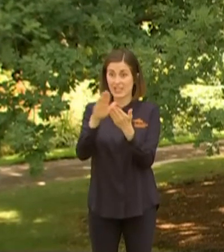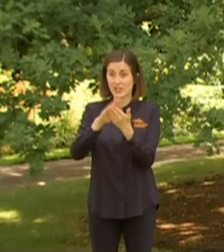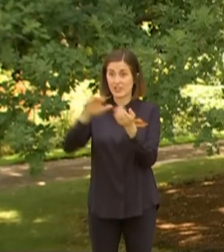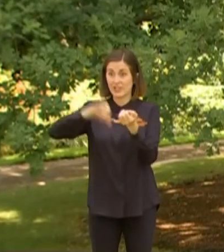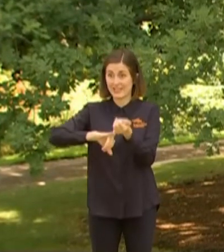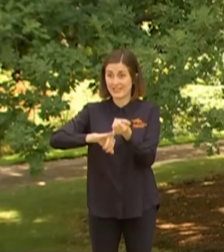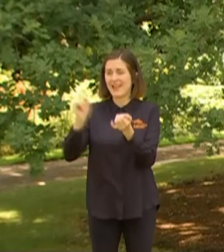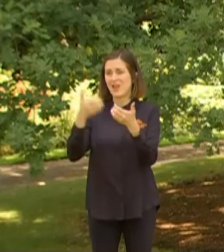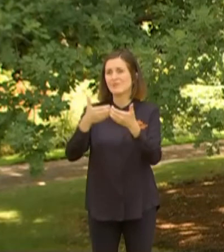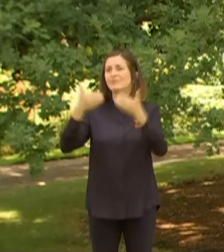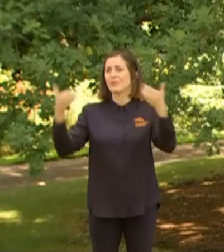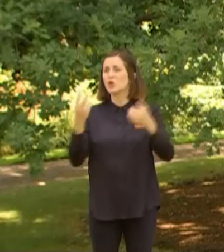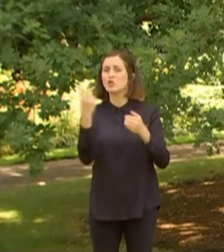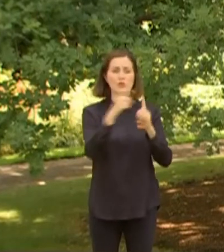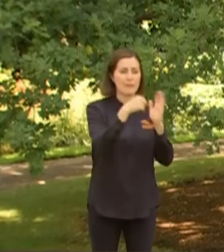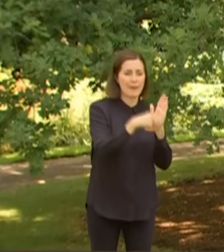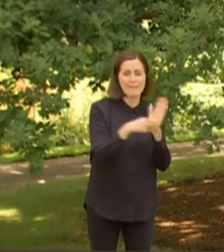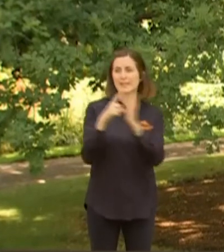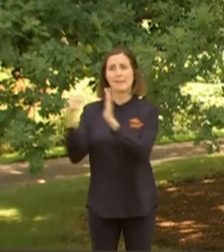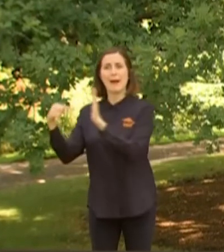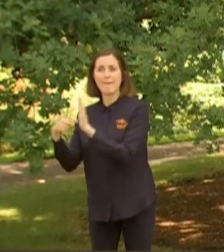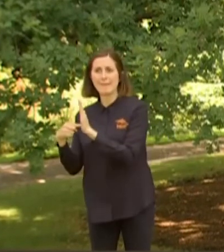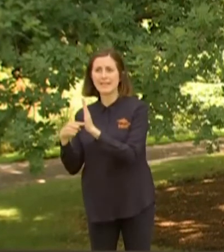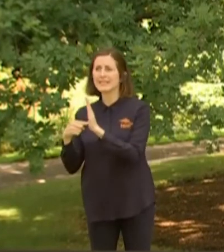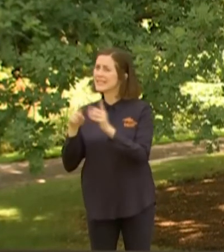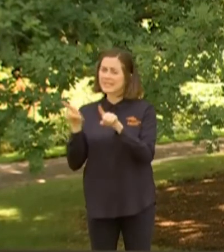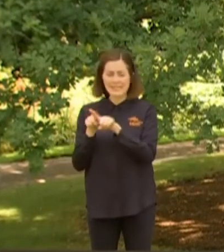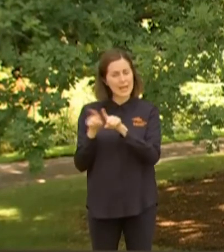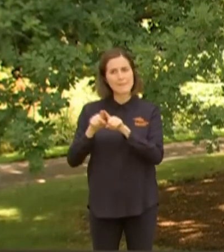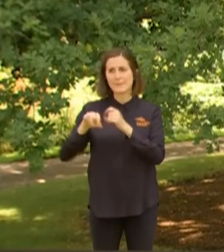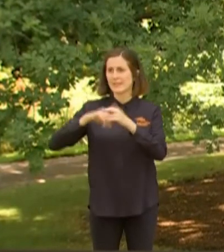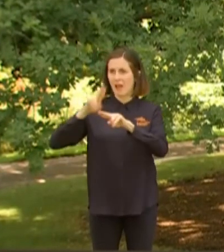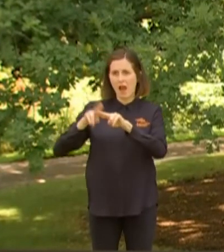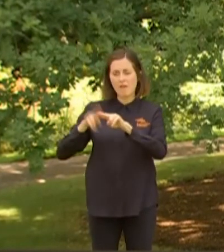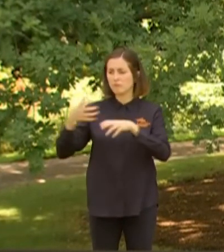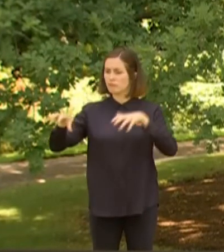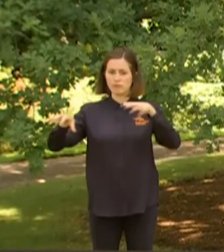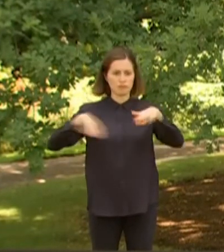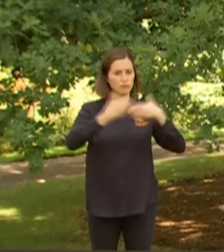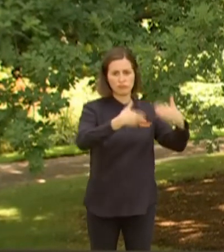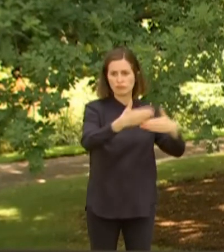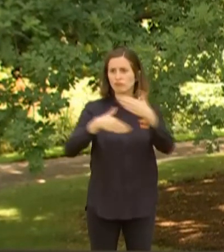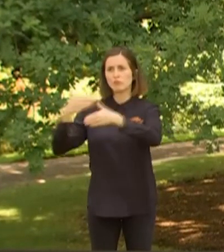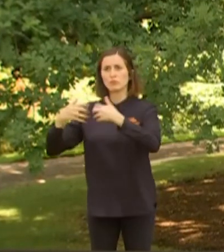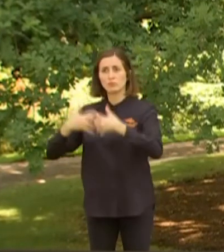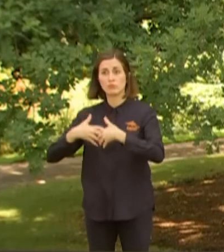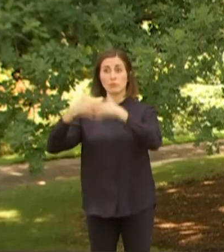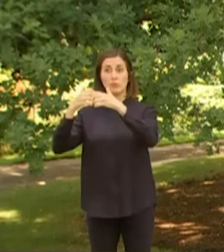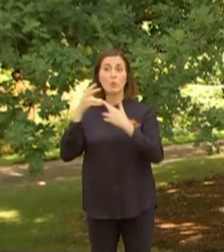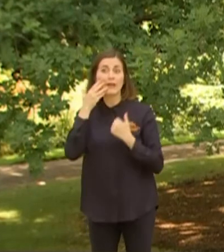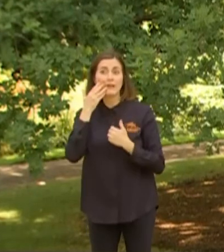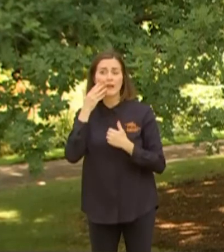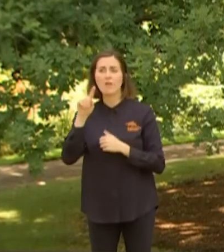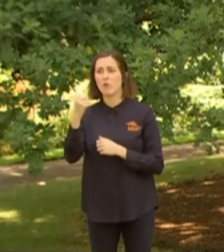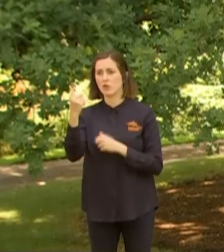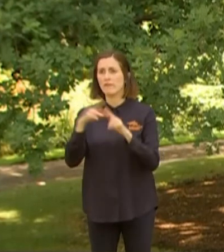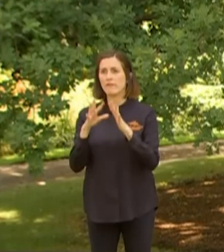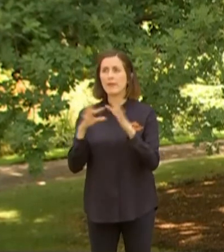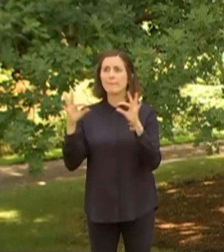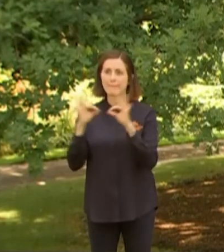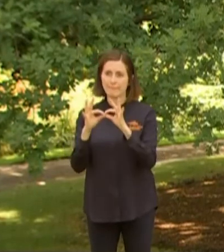keep the cost of these machinery of government changes to an absolute minimum, and they'll be up and running by February 1.